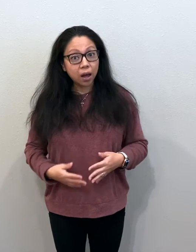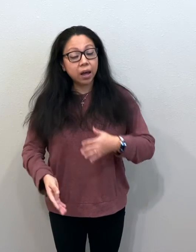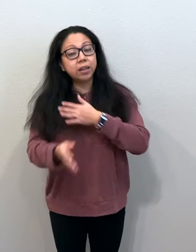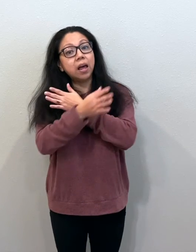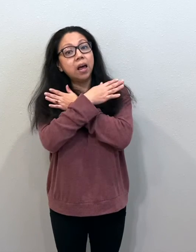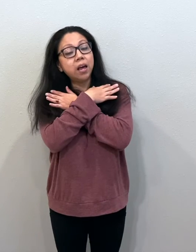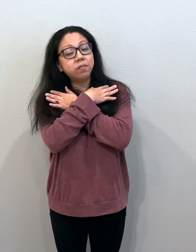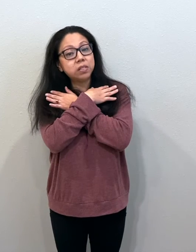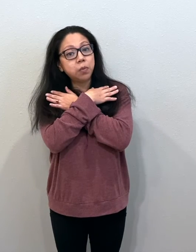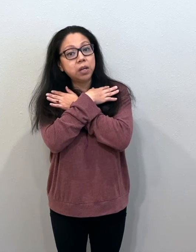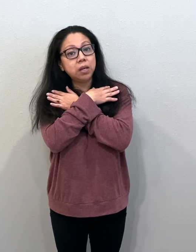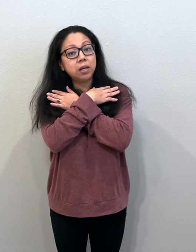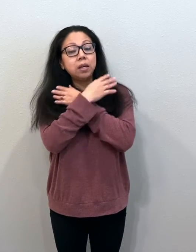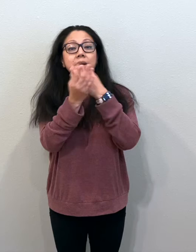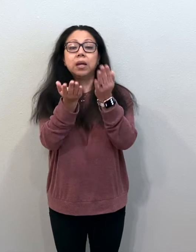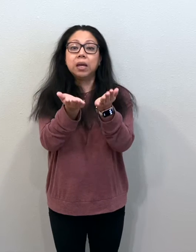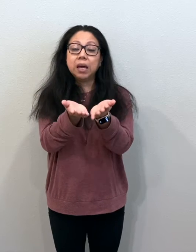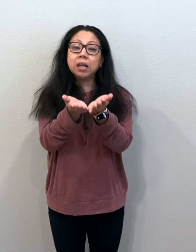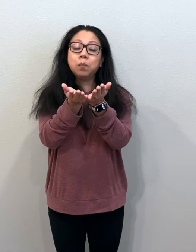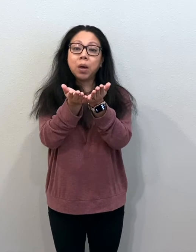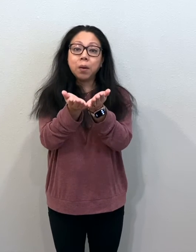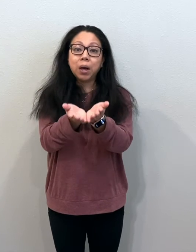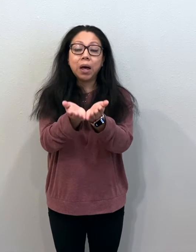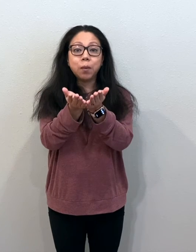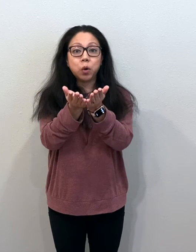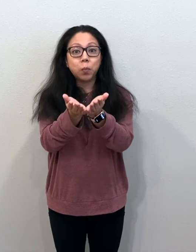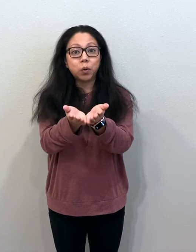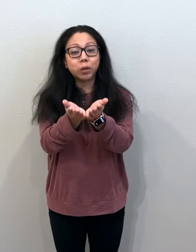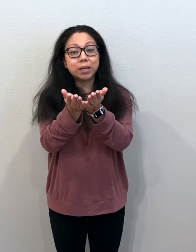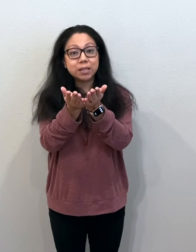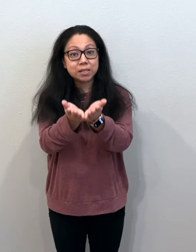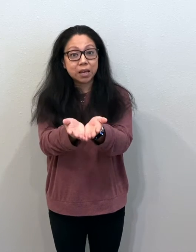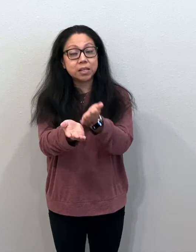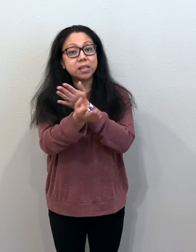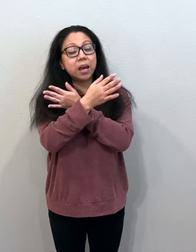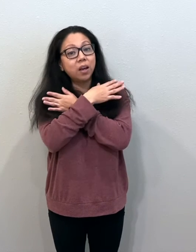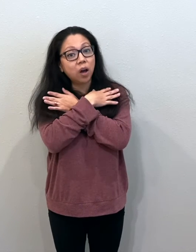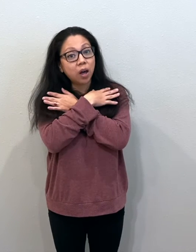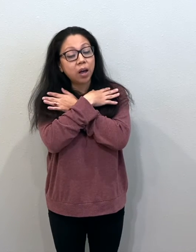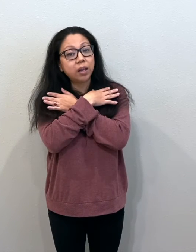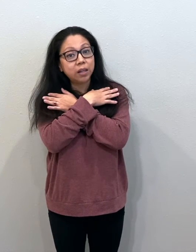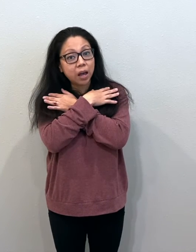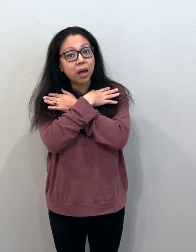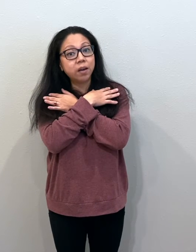God loves me. In my Bible book, it says that God loves